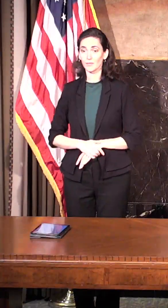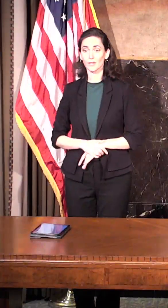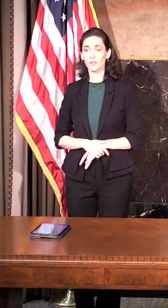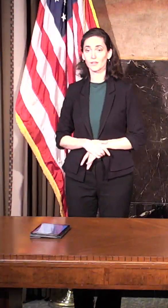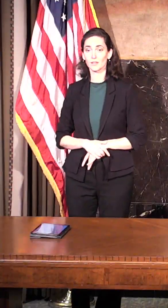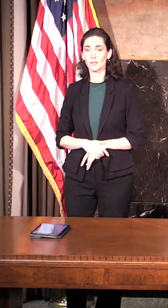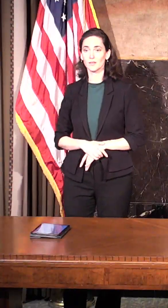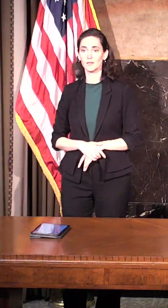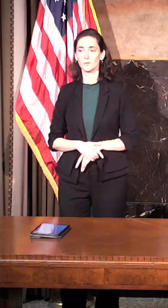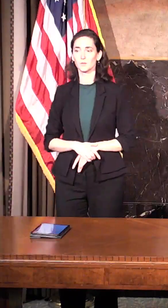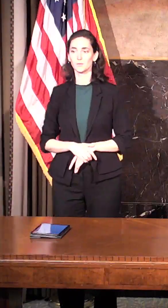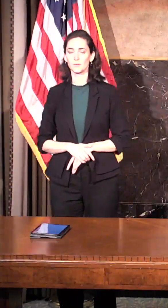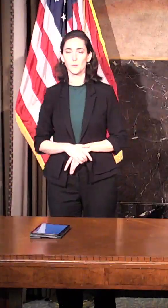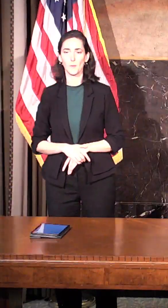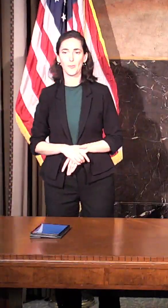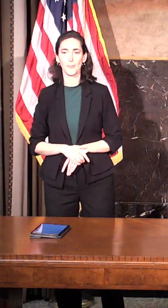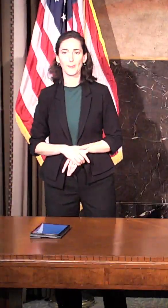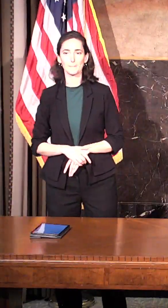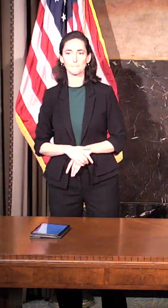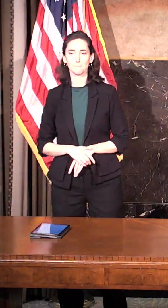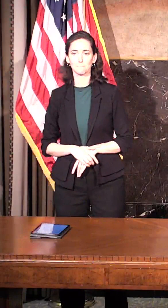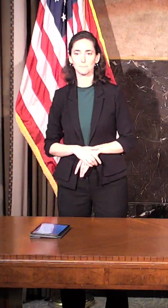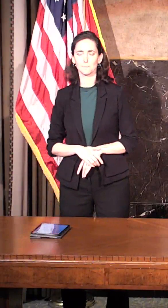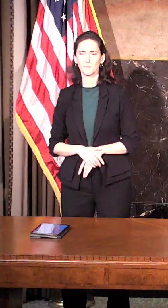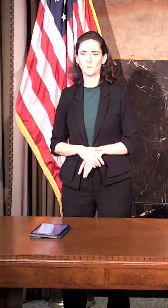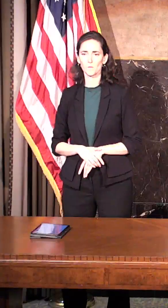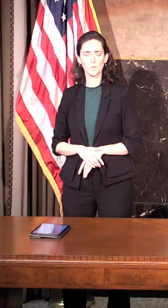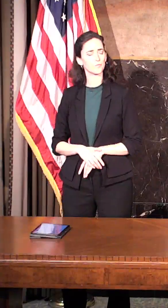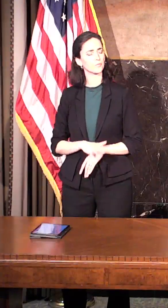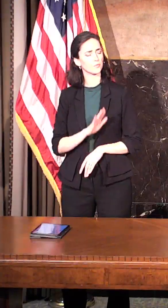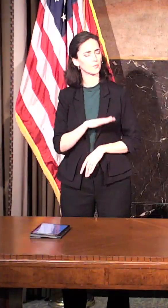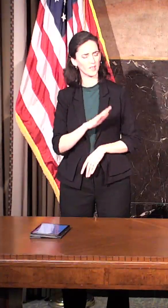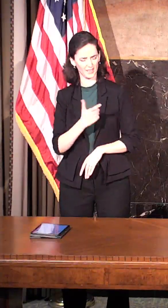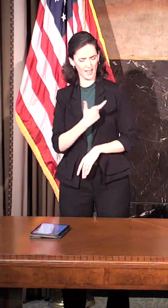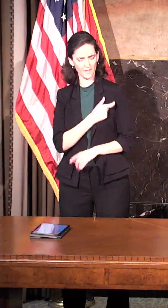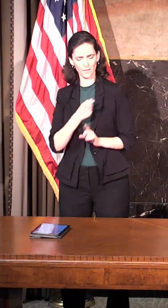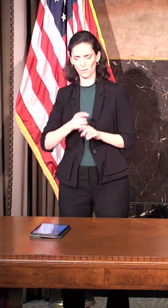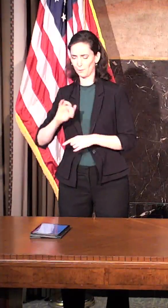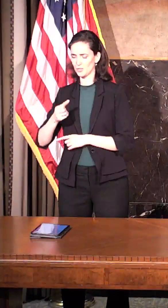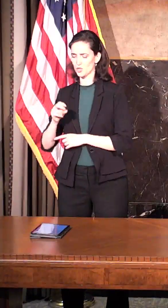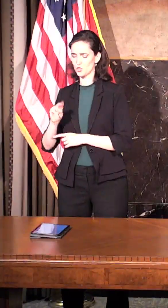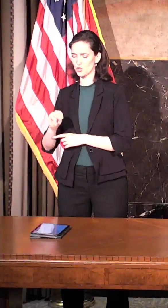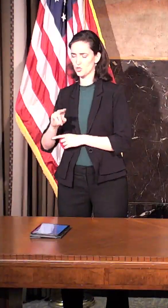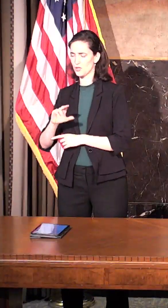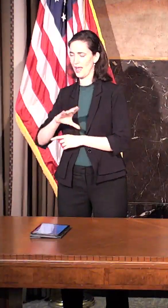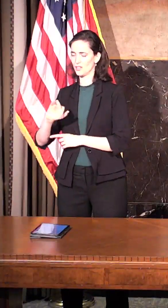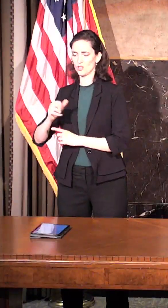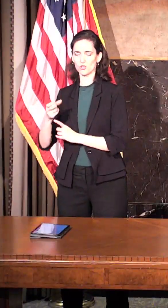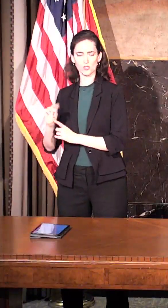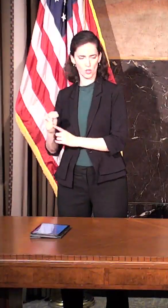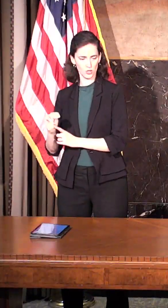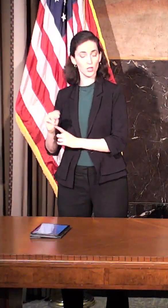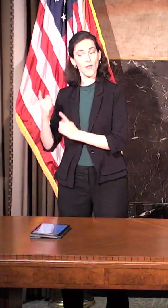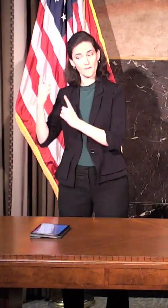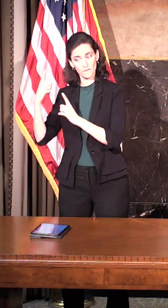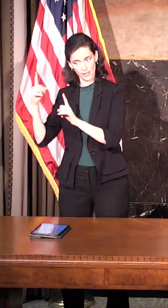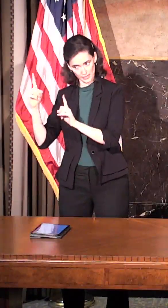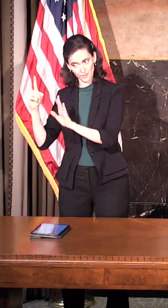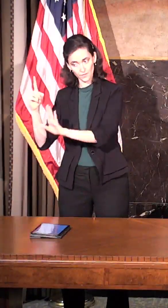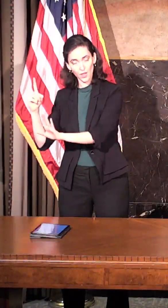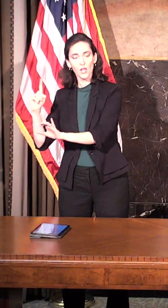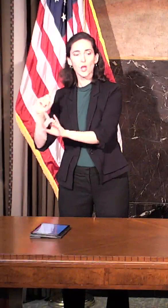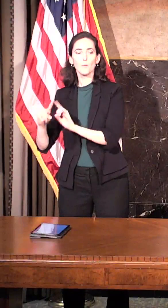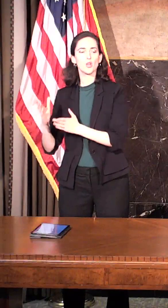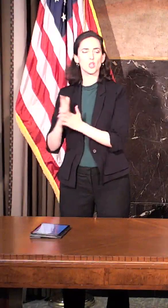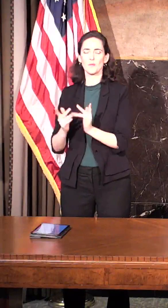it's effective, the Johnson & Johnson vaccine, a lot of people may be wanting to hold off until they can get the more